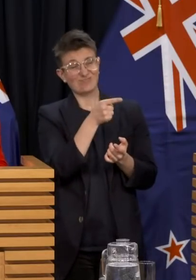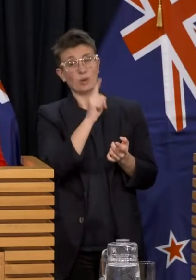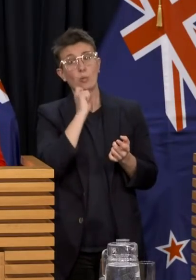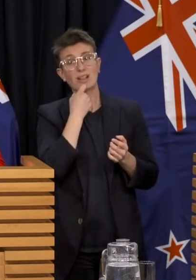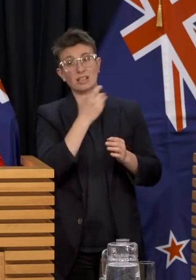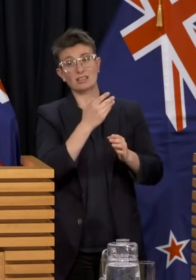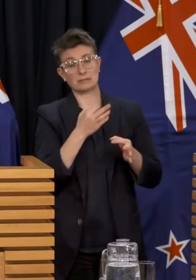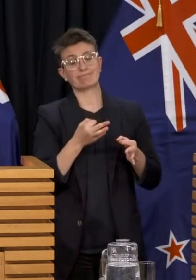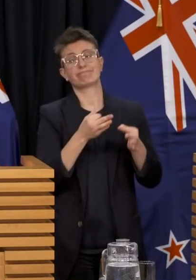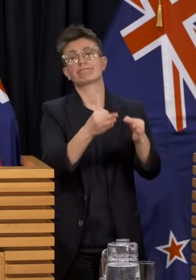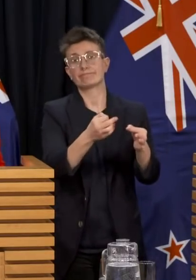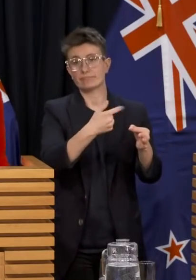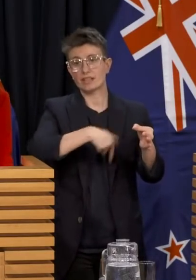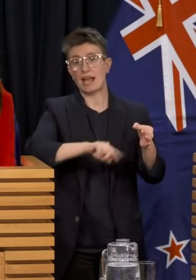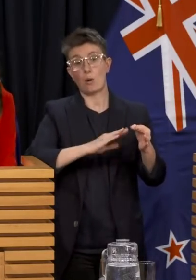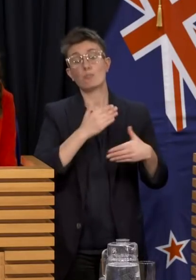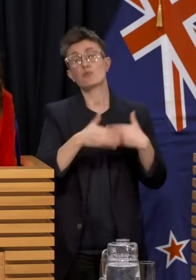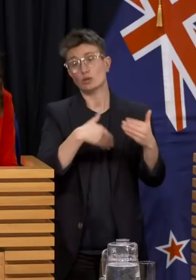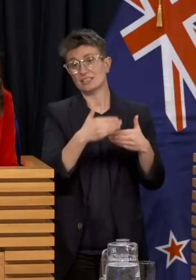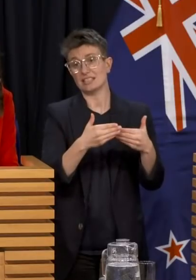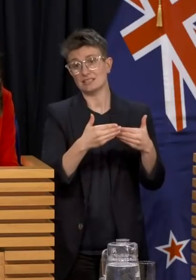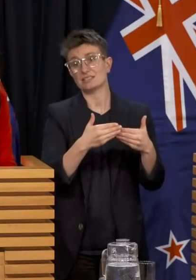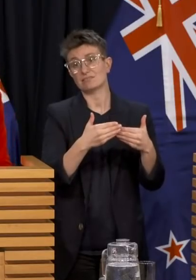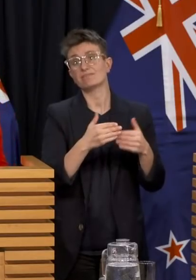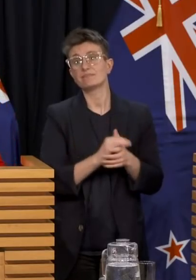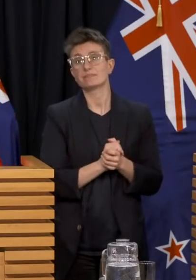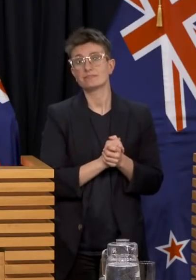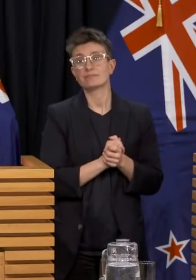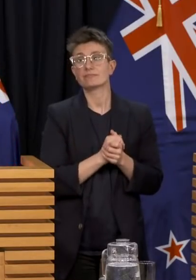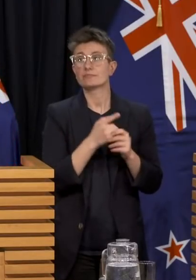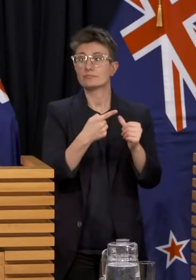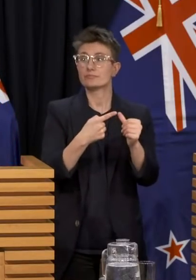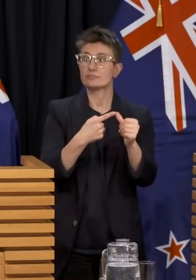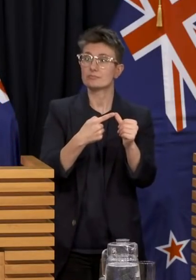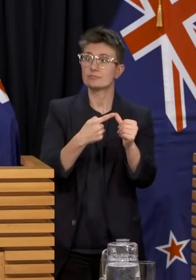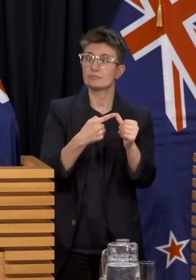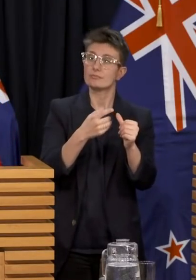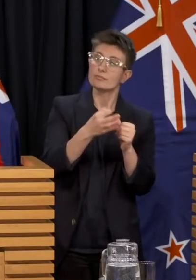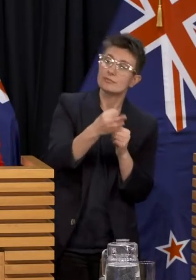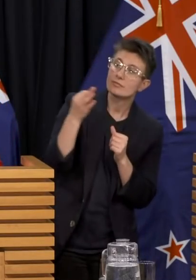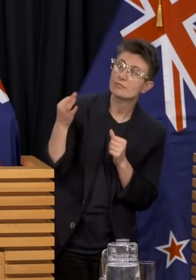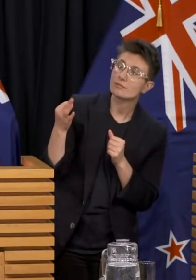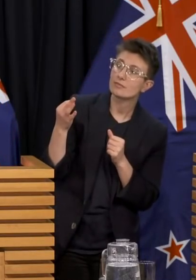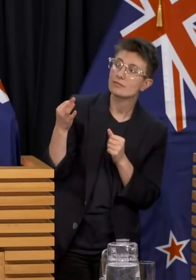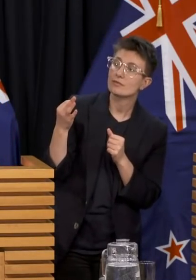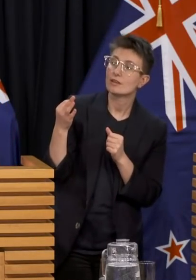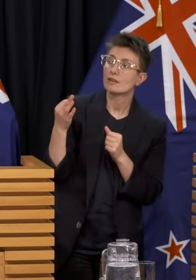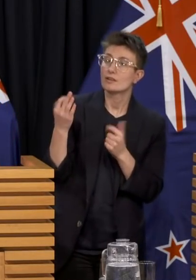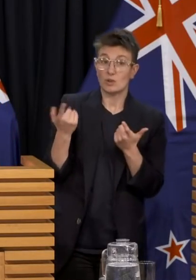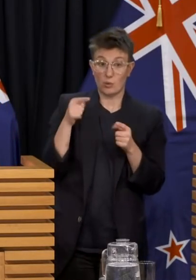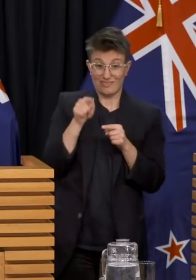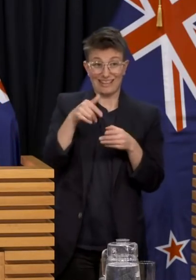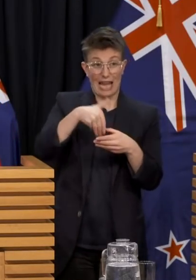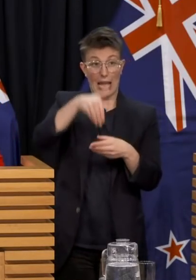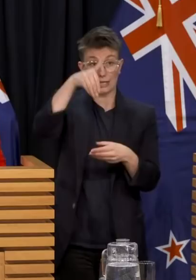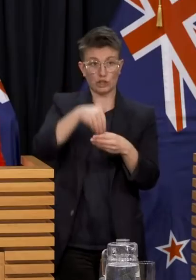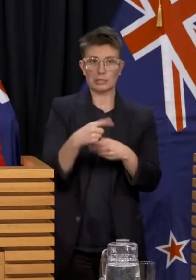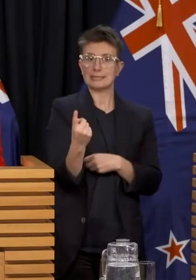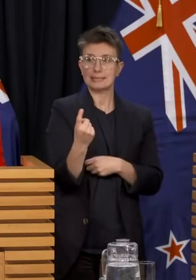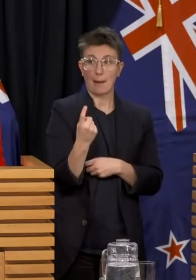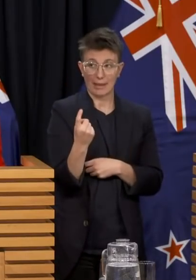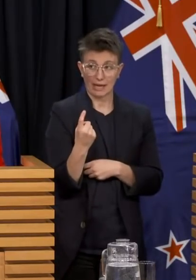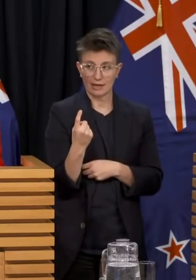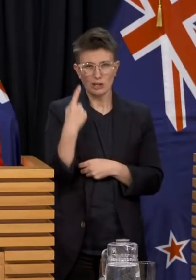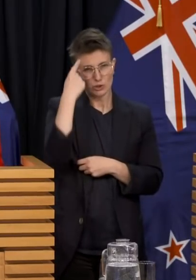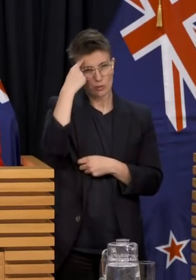down for us. Barry. Is it fair to see this upcoming election as a COVID election, given that you indicated this